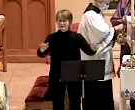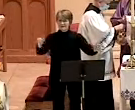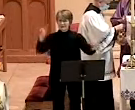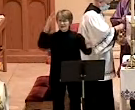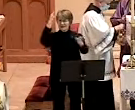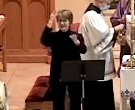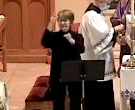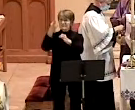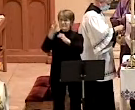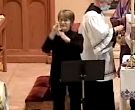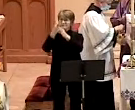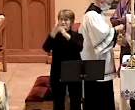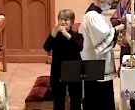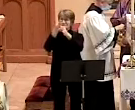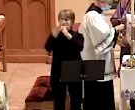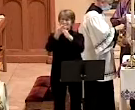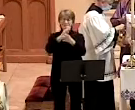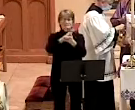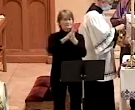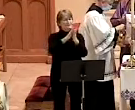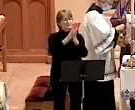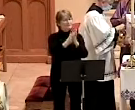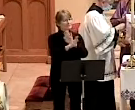Faithfulness will be your